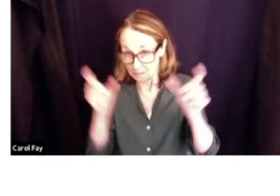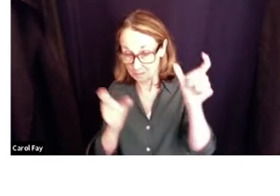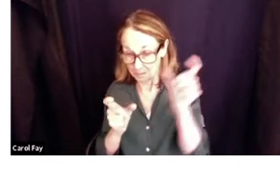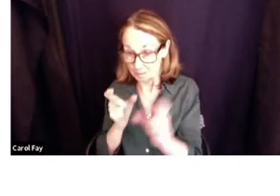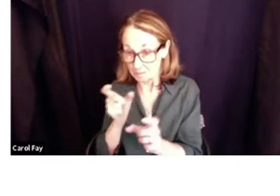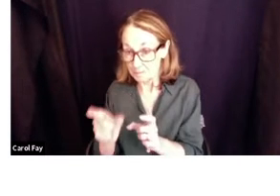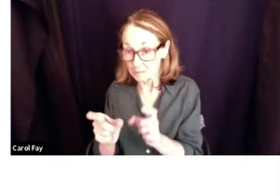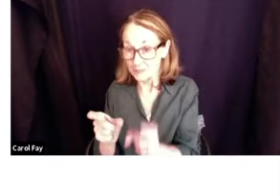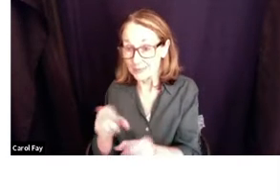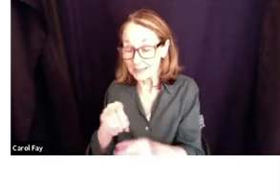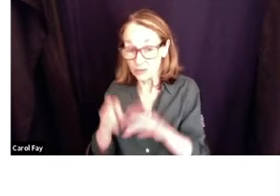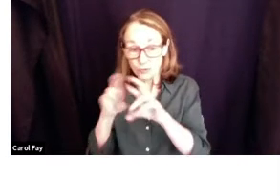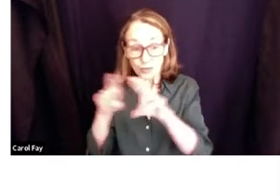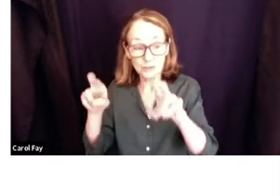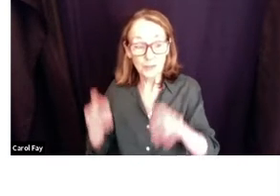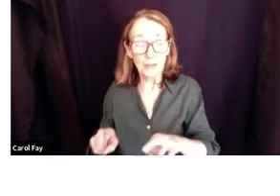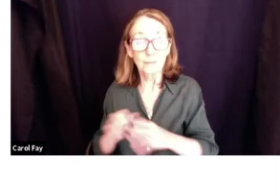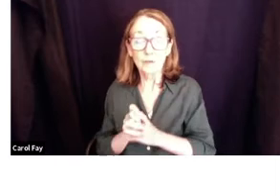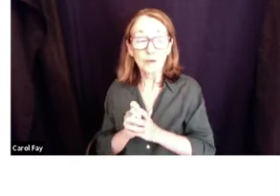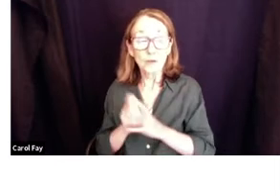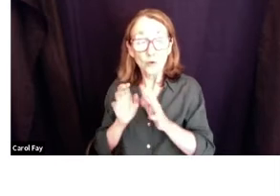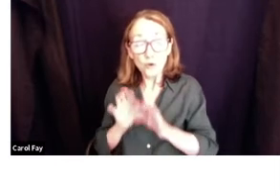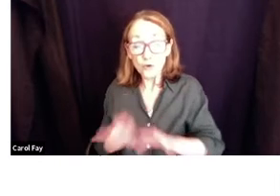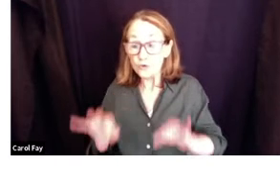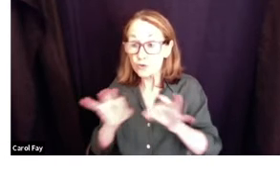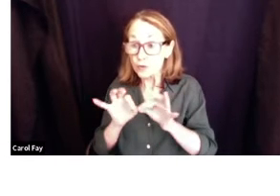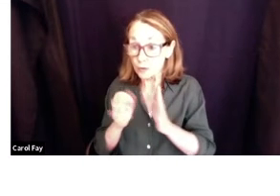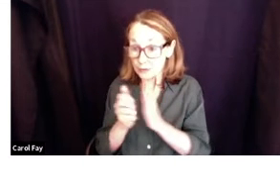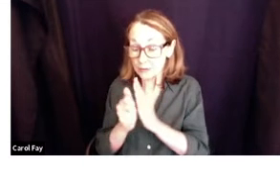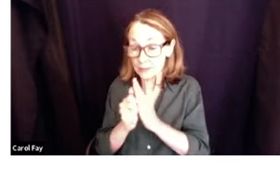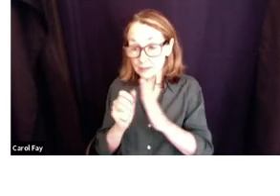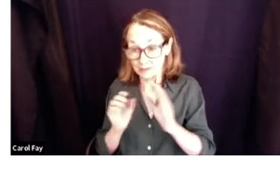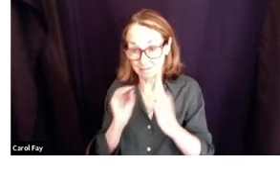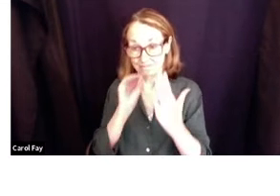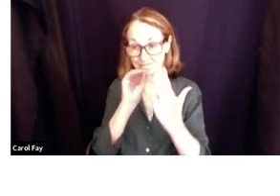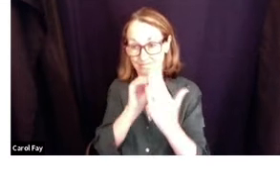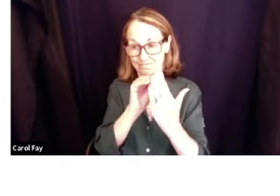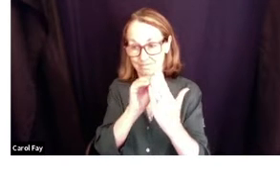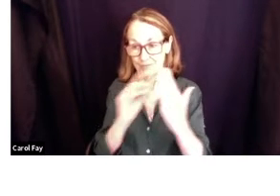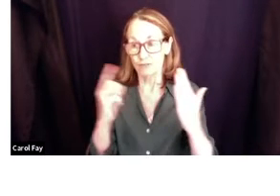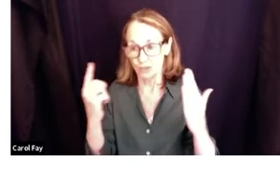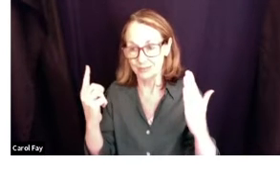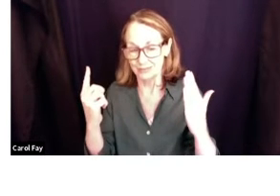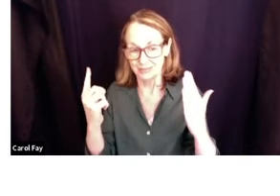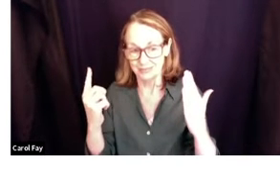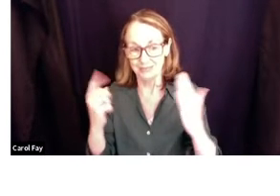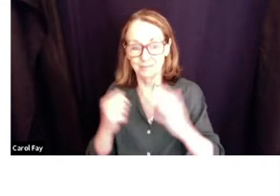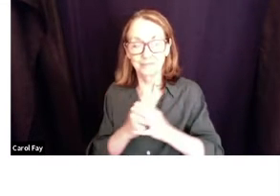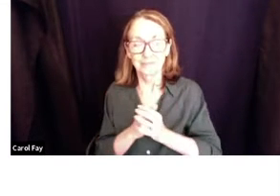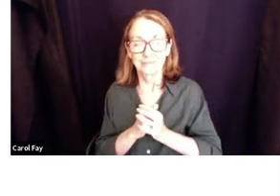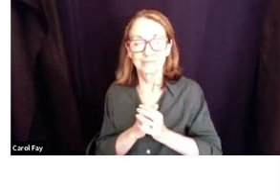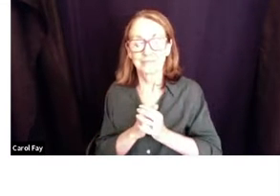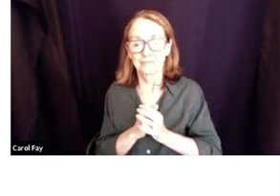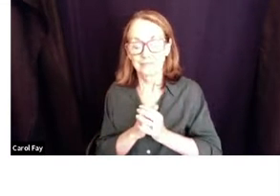resume and put your critical hard skills at top. Remember what I said about the most important